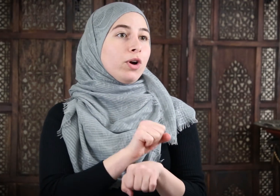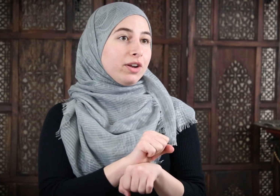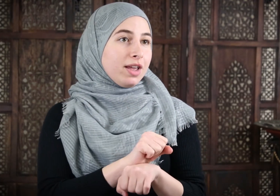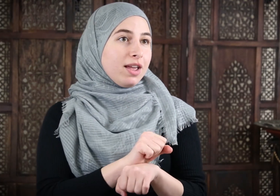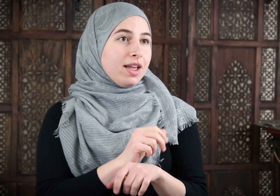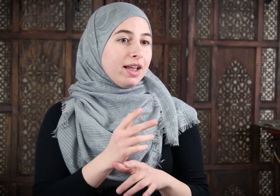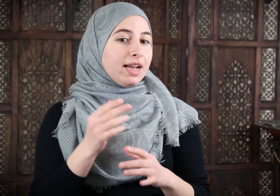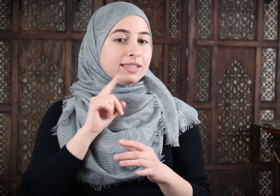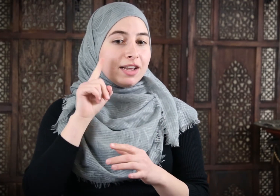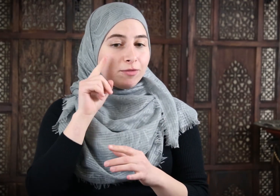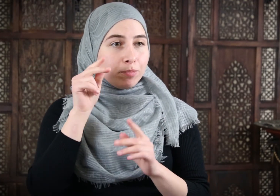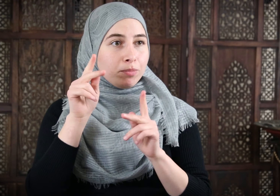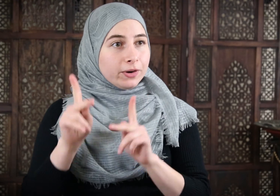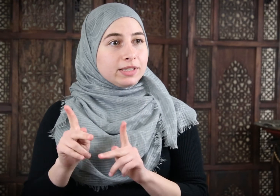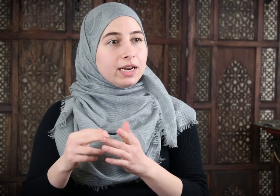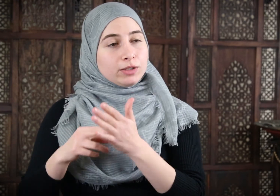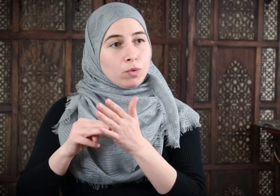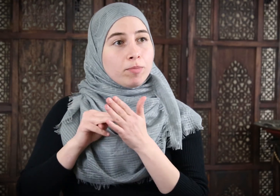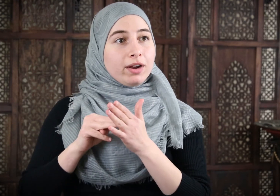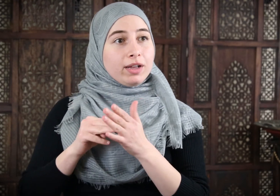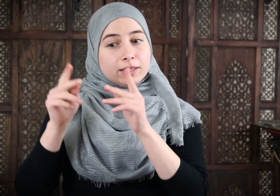work. And as a deaf person, as a role model, as the